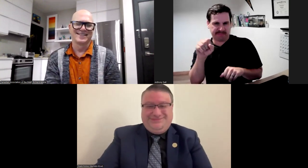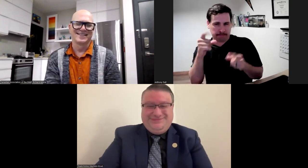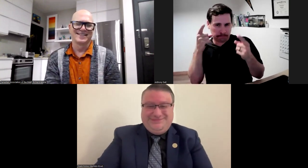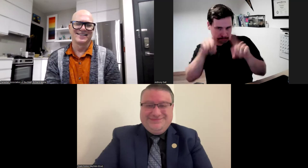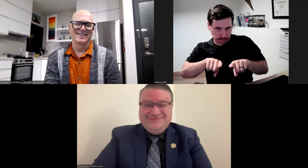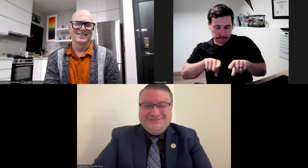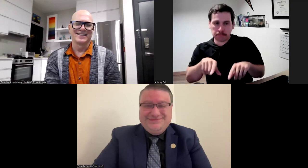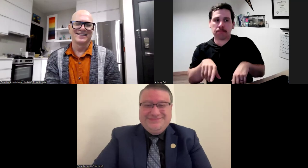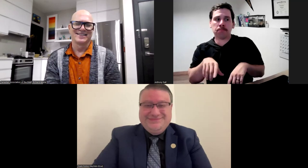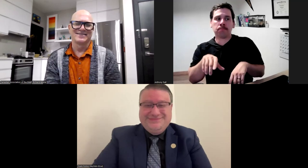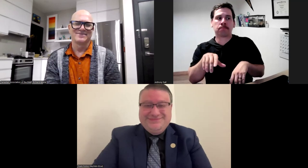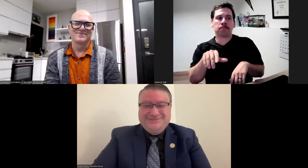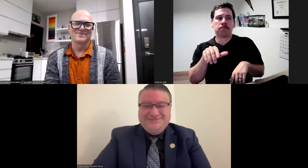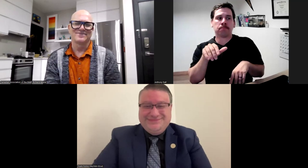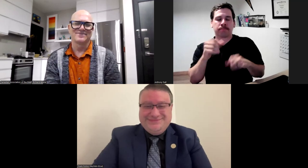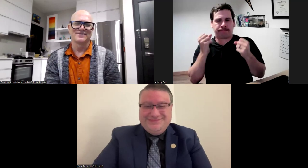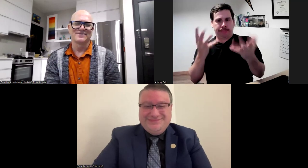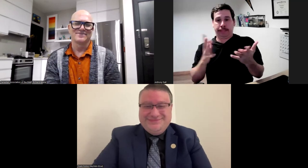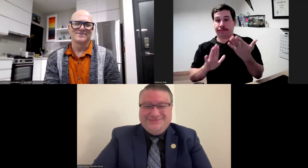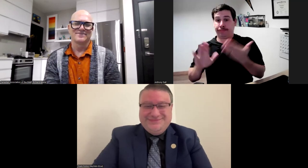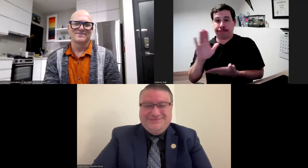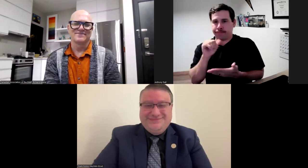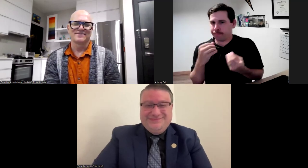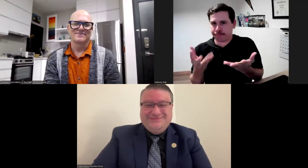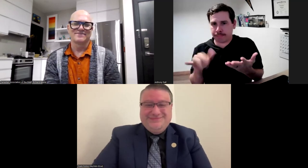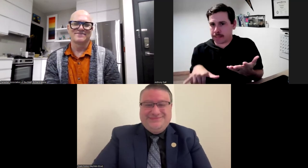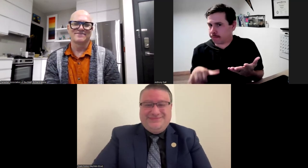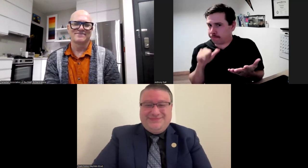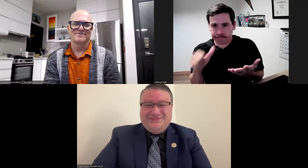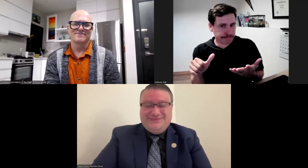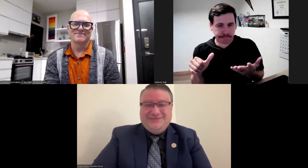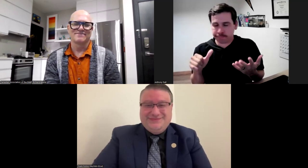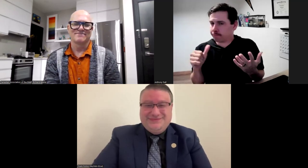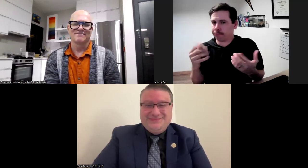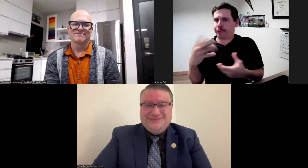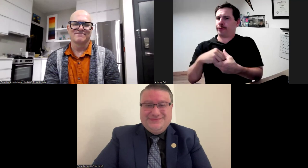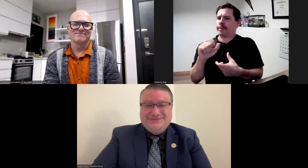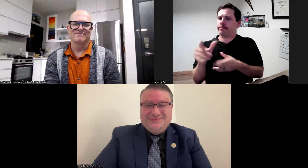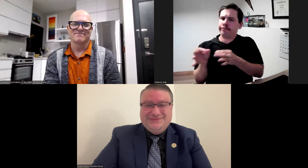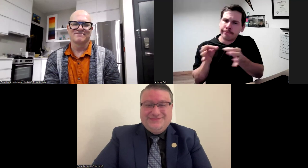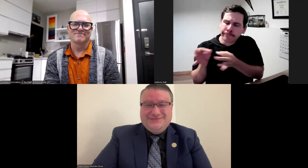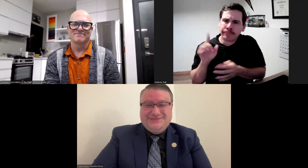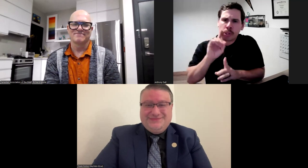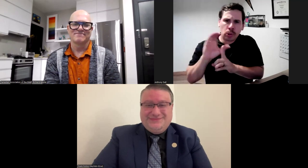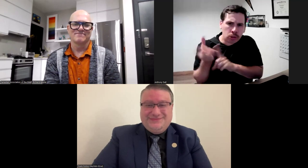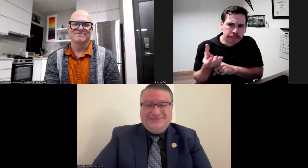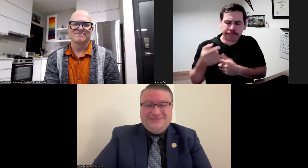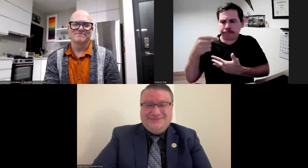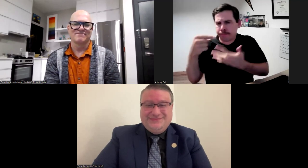Canadian level, so that's perfect. Excellent. Thank you. I think that there are so many institutions, as you say, across the country,